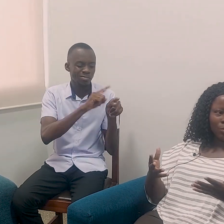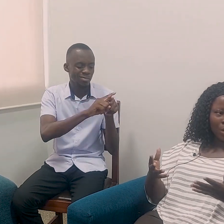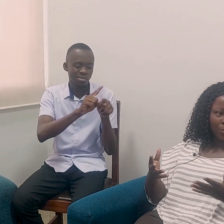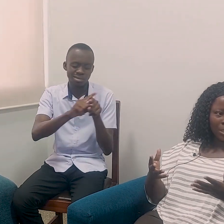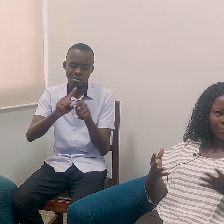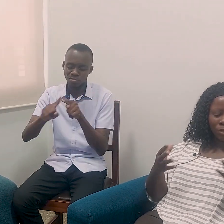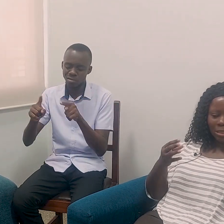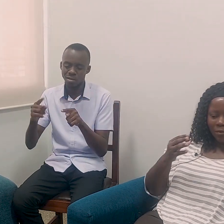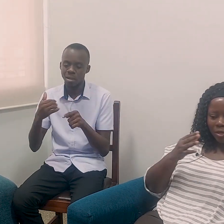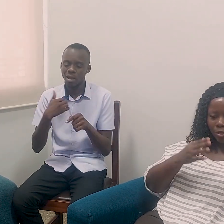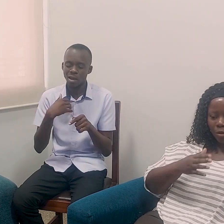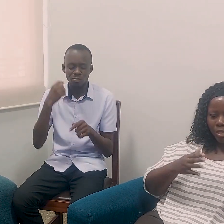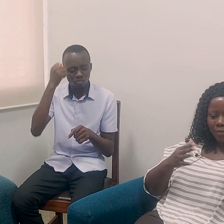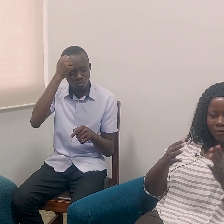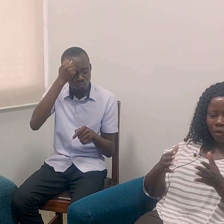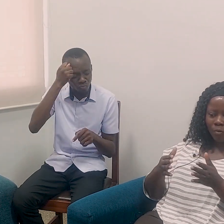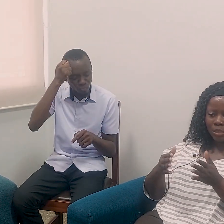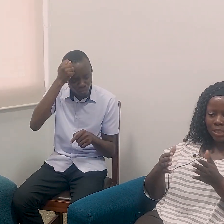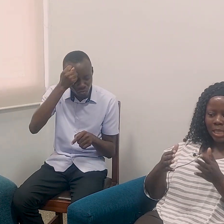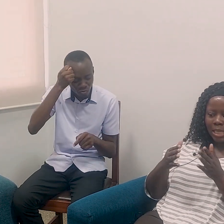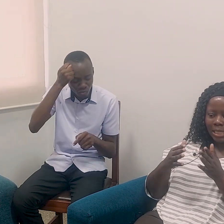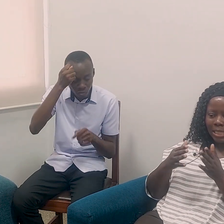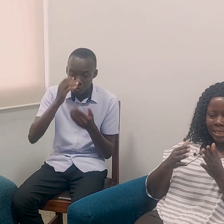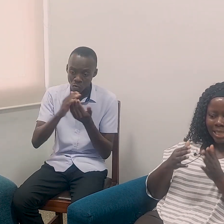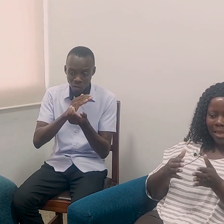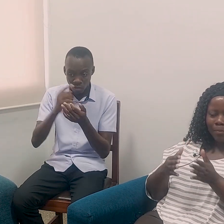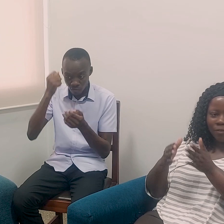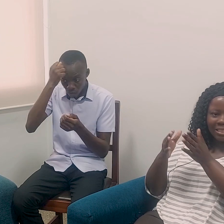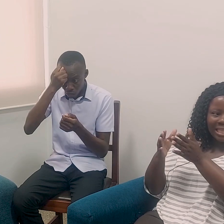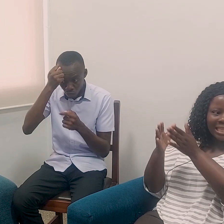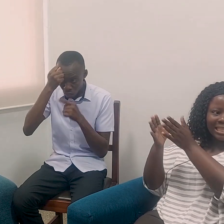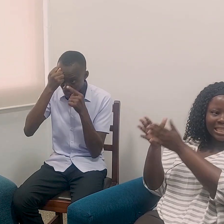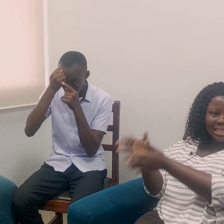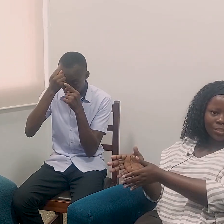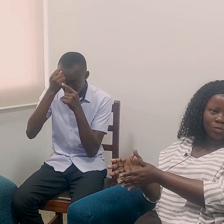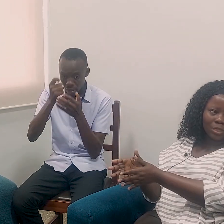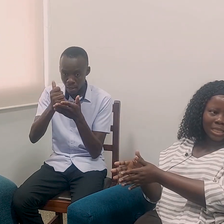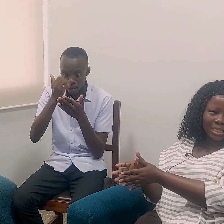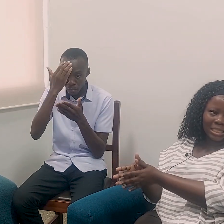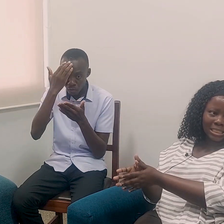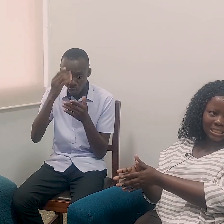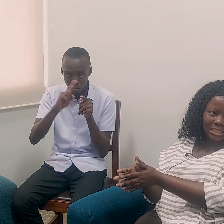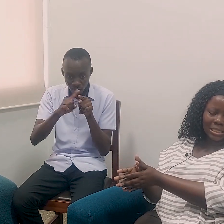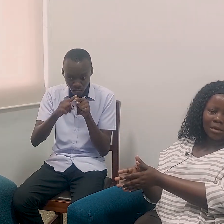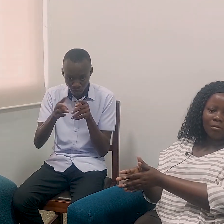that we run with, because every theory informs the type of technique you would